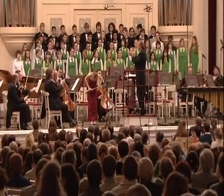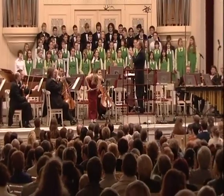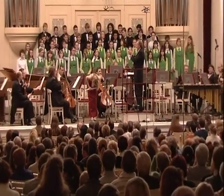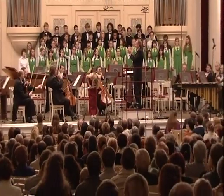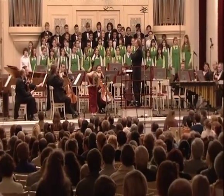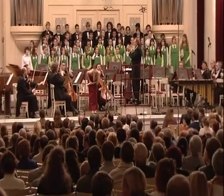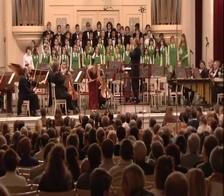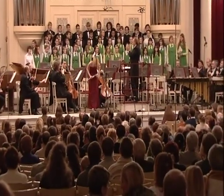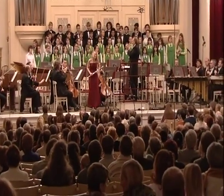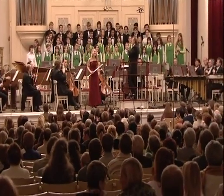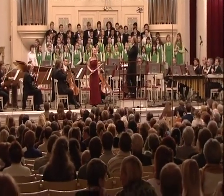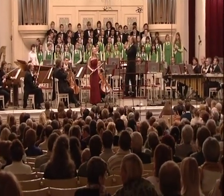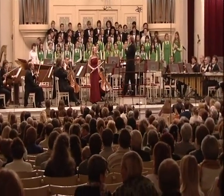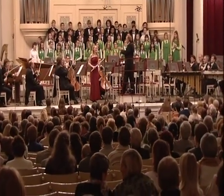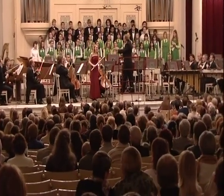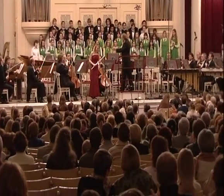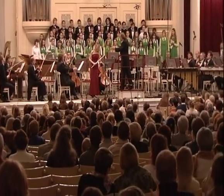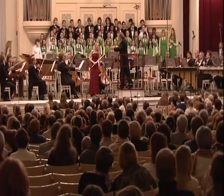audience.